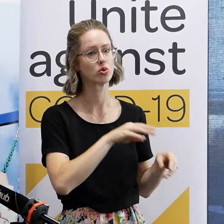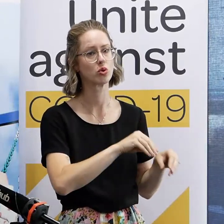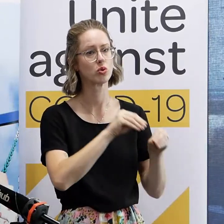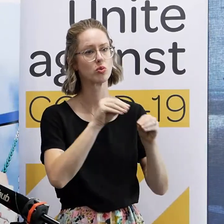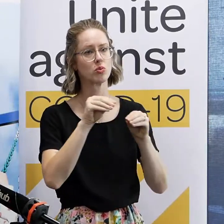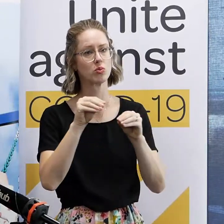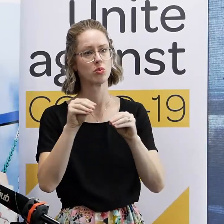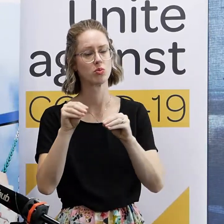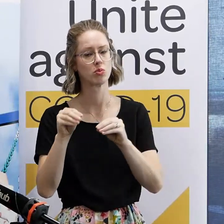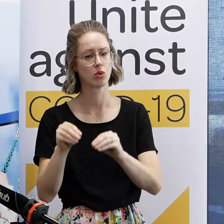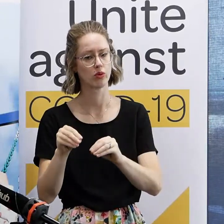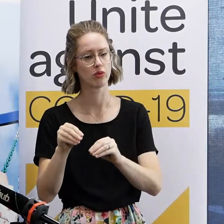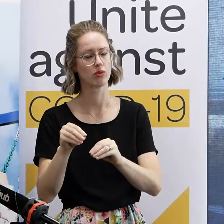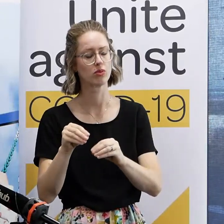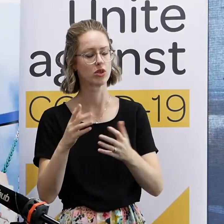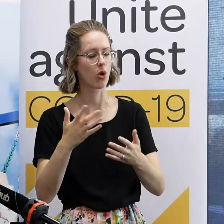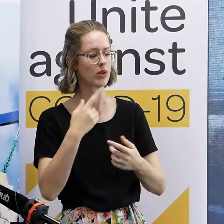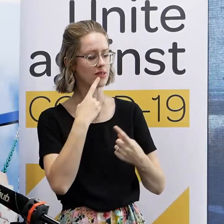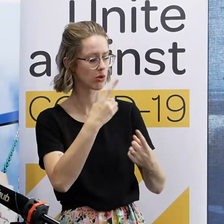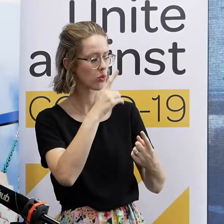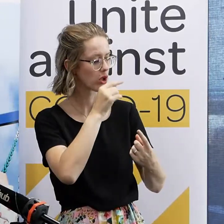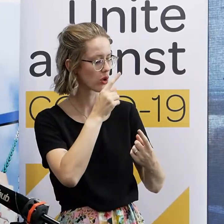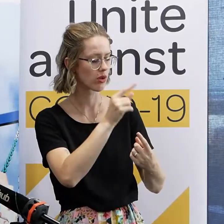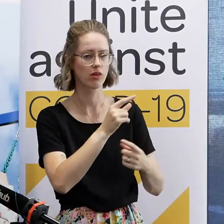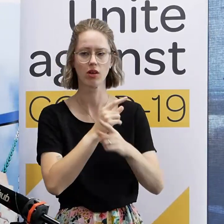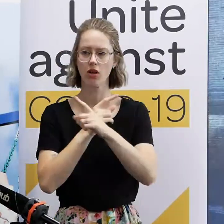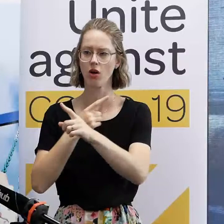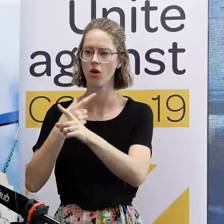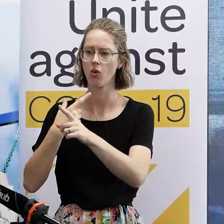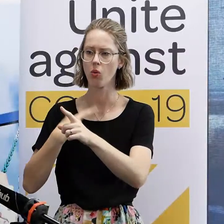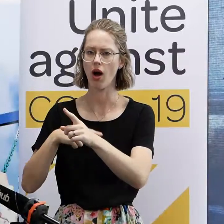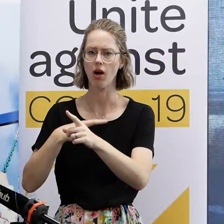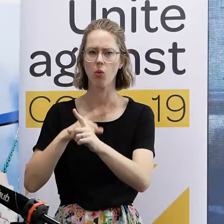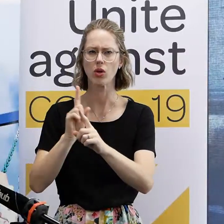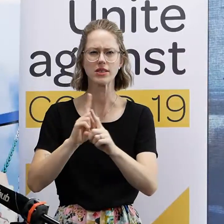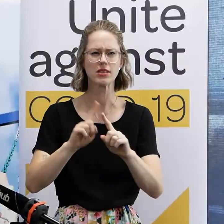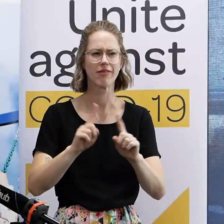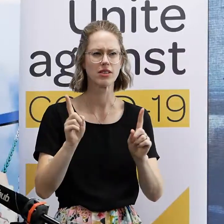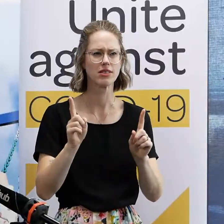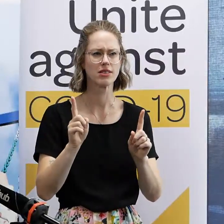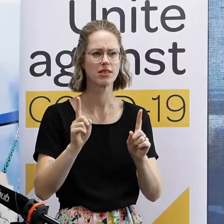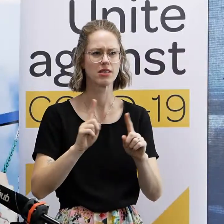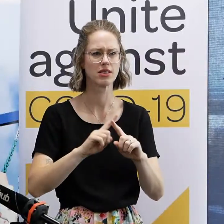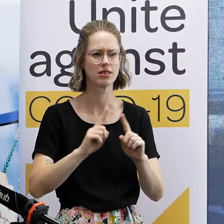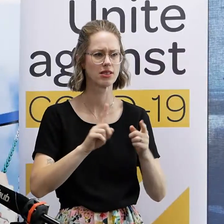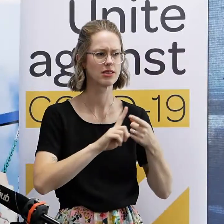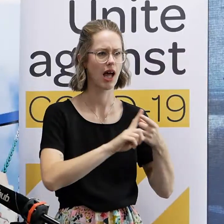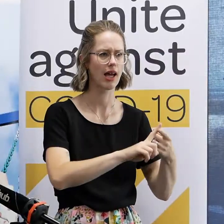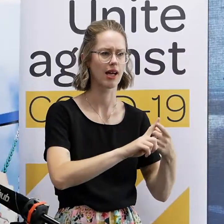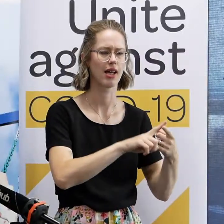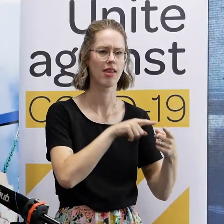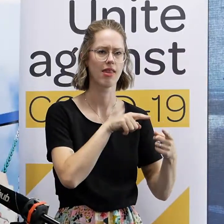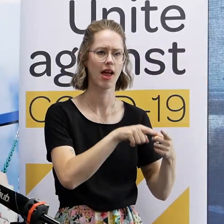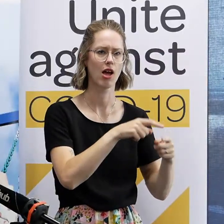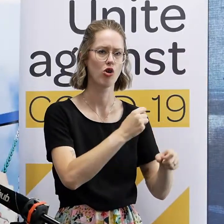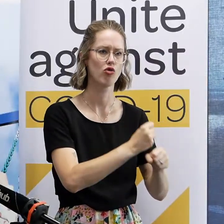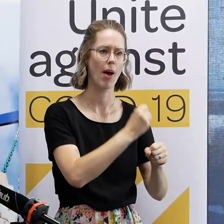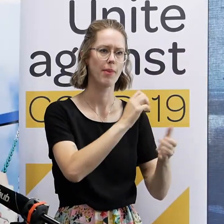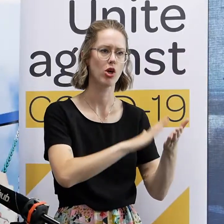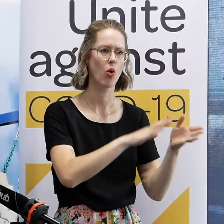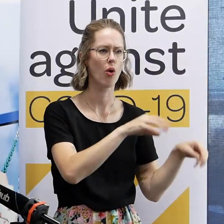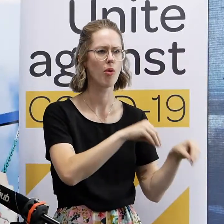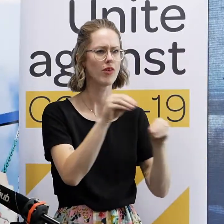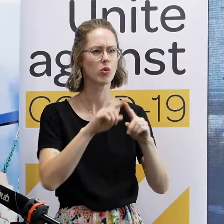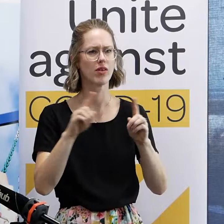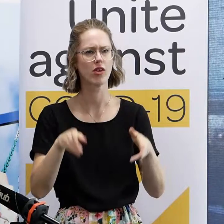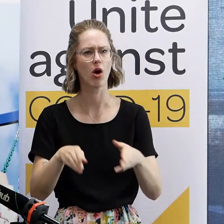be considered to move, so we made that offer for them. But why? I mean, what's the difference between staying at the Grand Mercure and moving to a